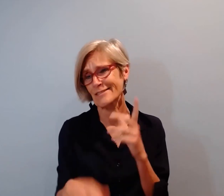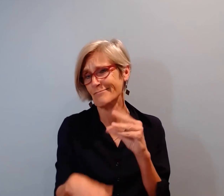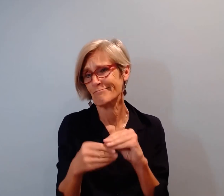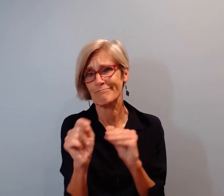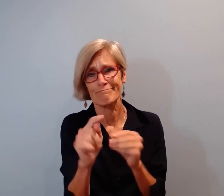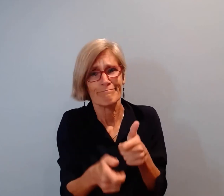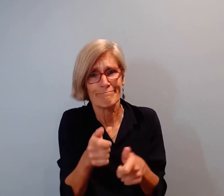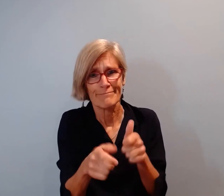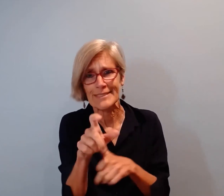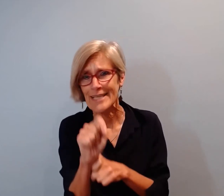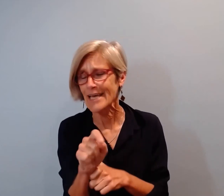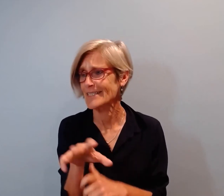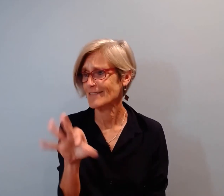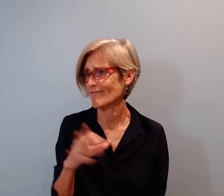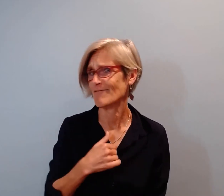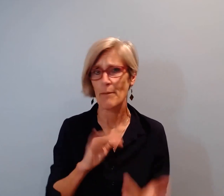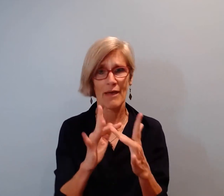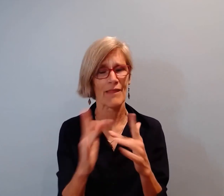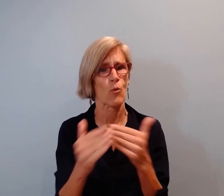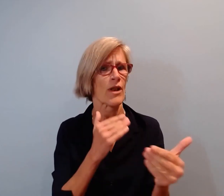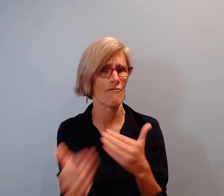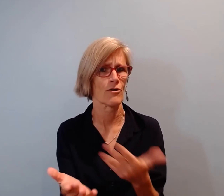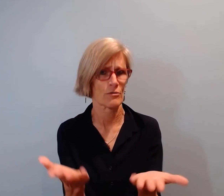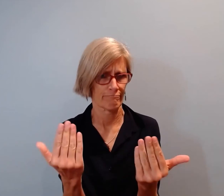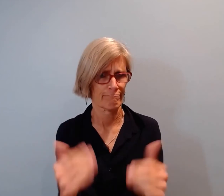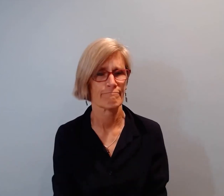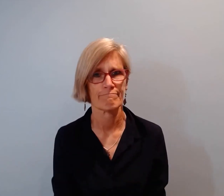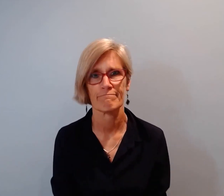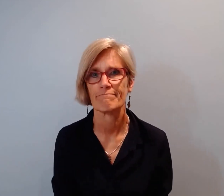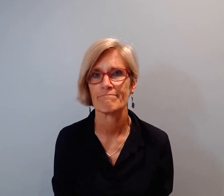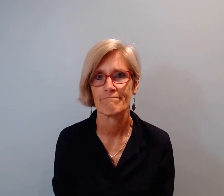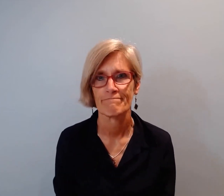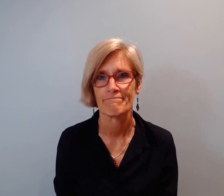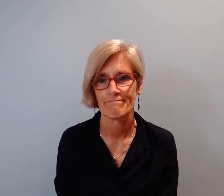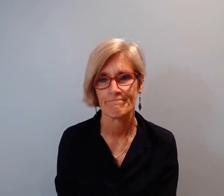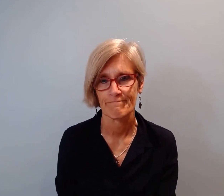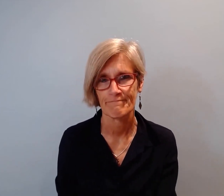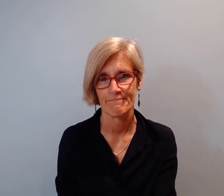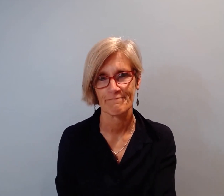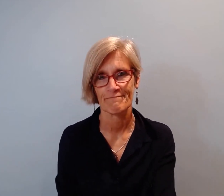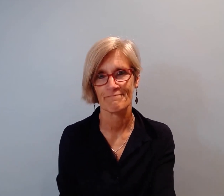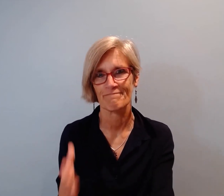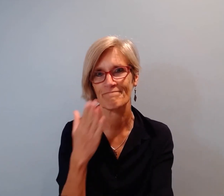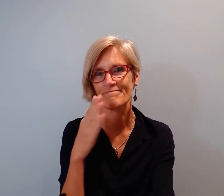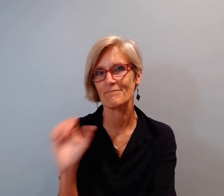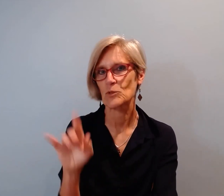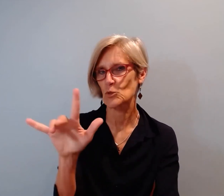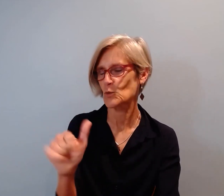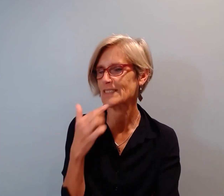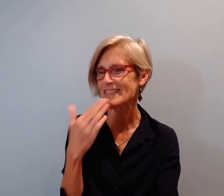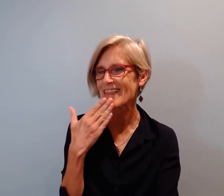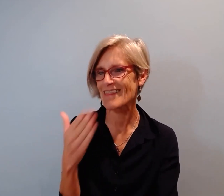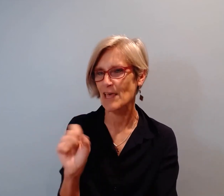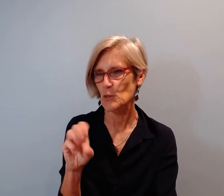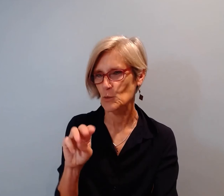me online, or whatever, Black Women's Health Project. Thank you. Thank you, Sonia. So